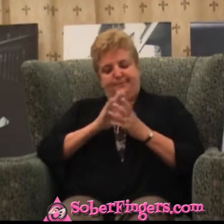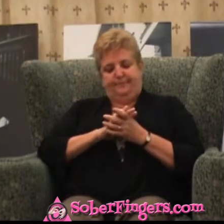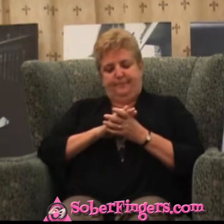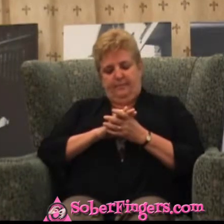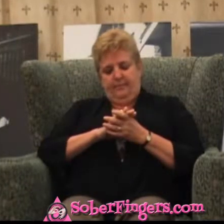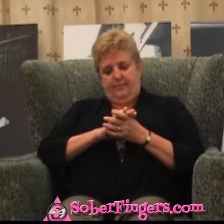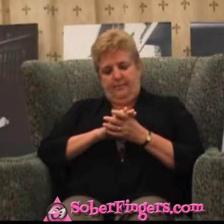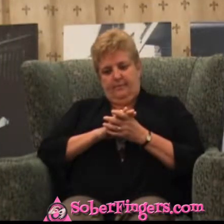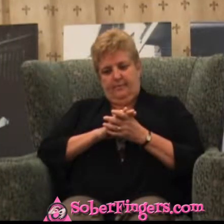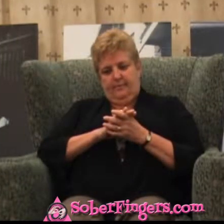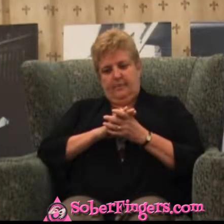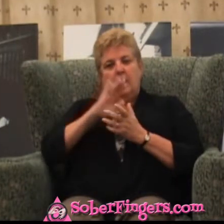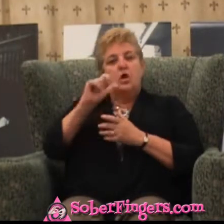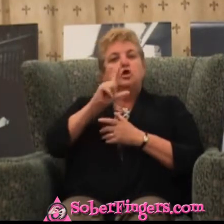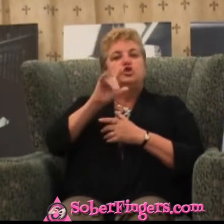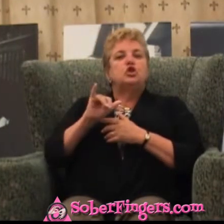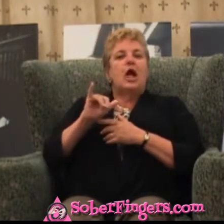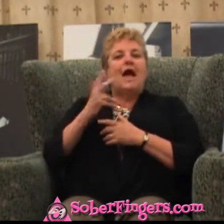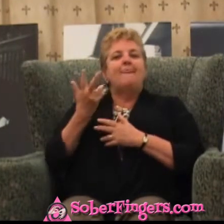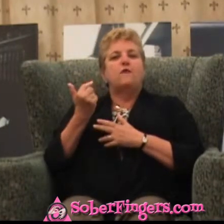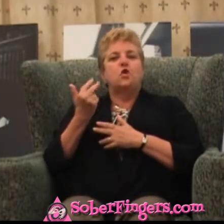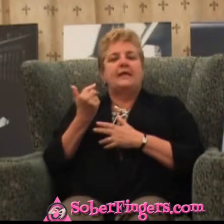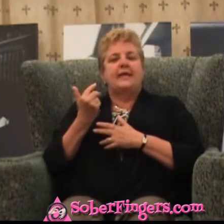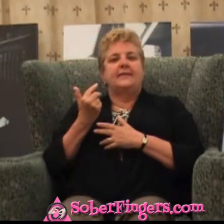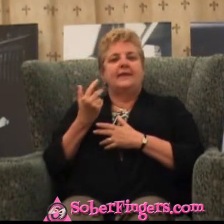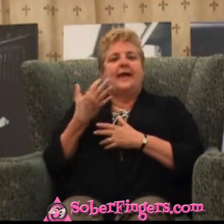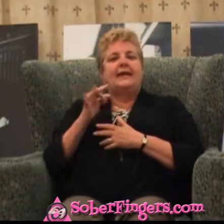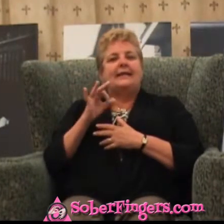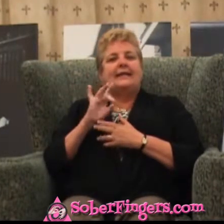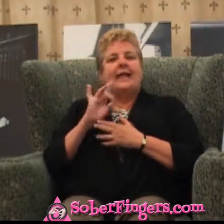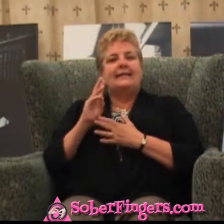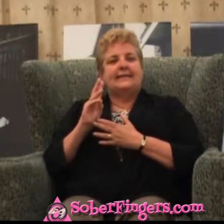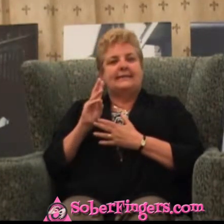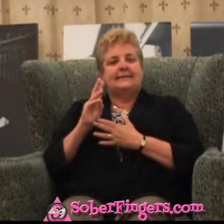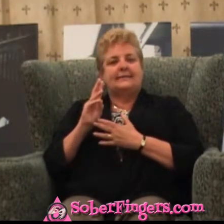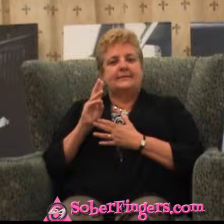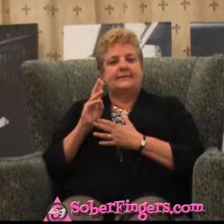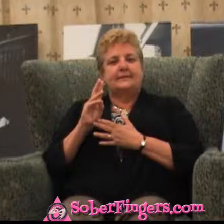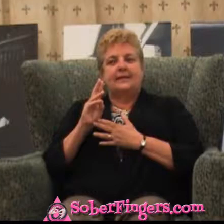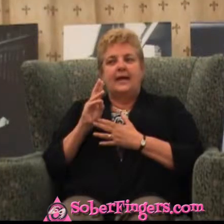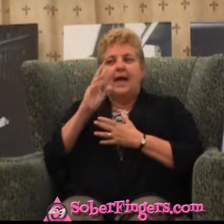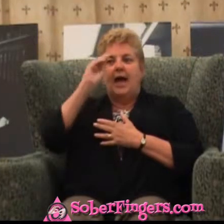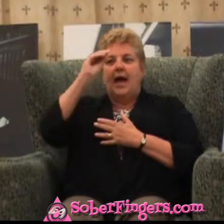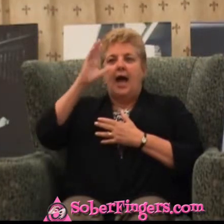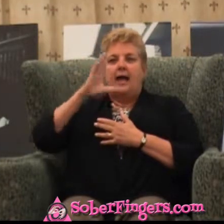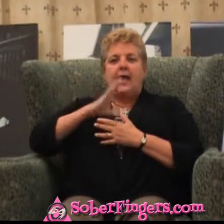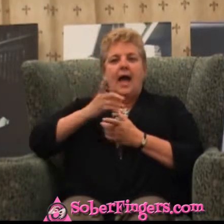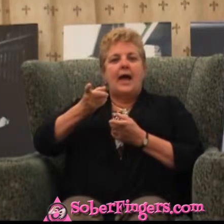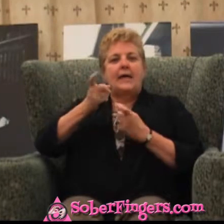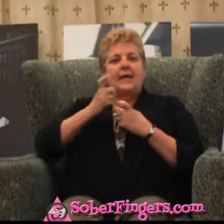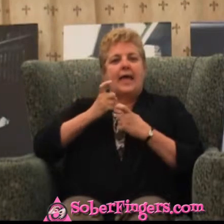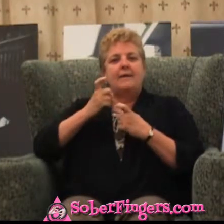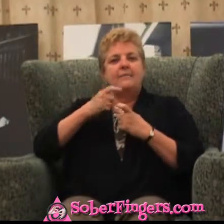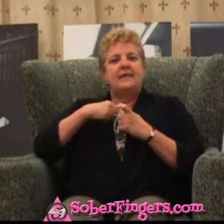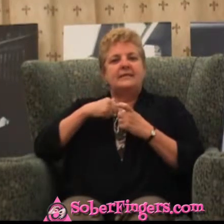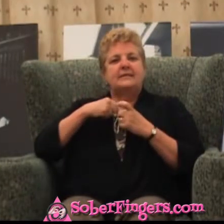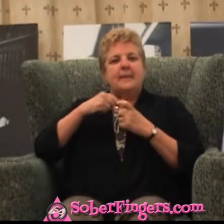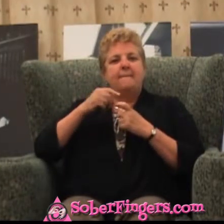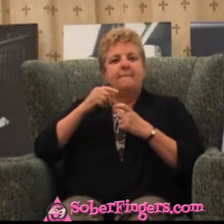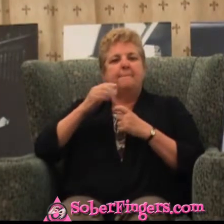On July the 13th of 1986, a guy gave me some bags of marijuana, some bags of weed to sell